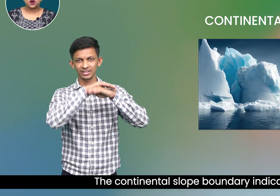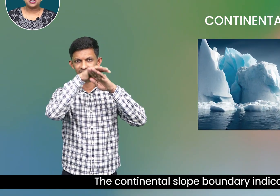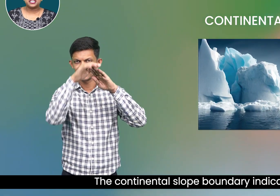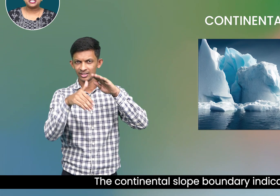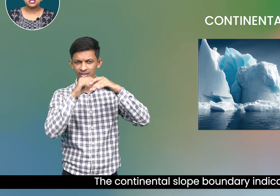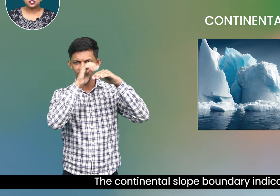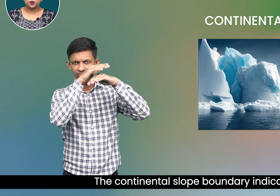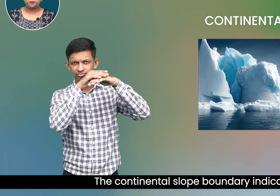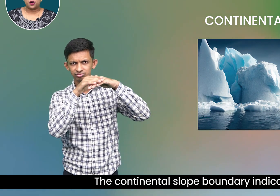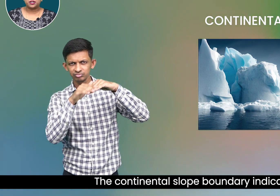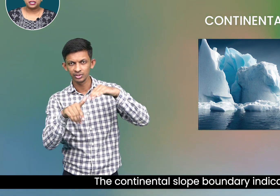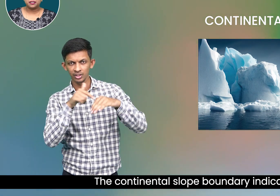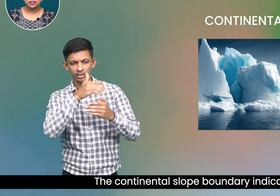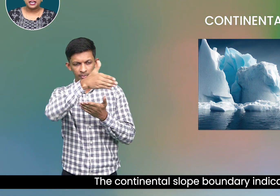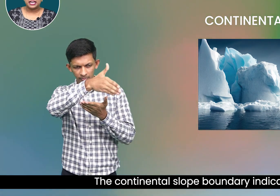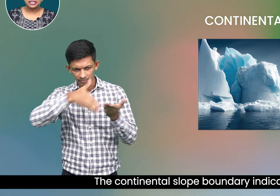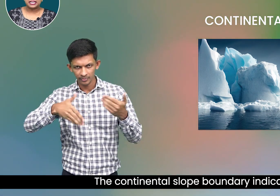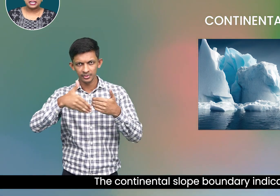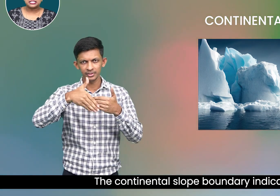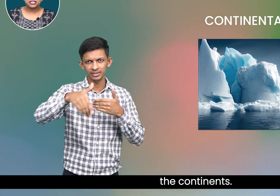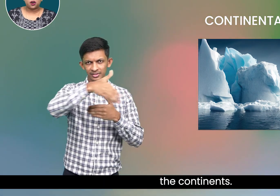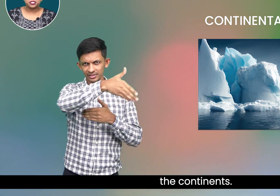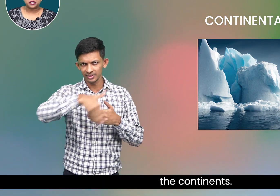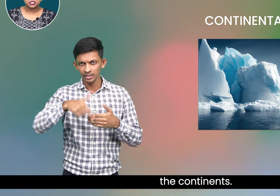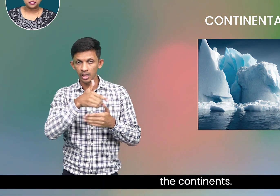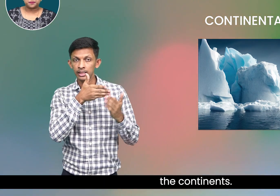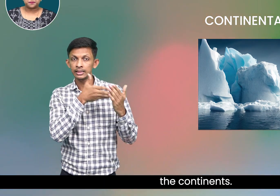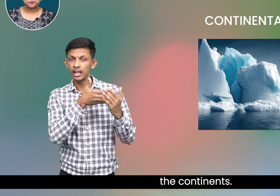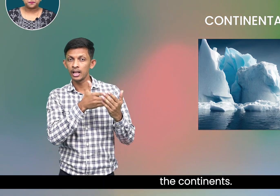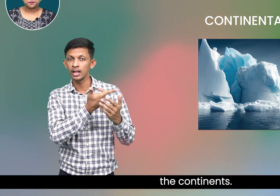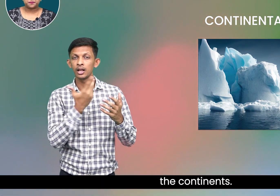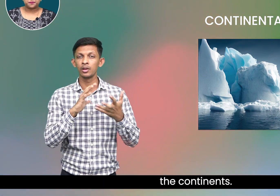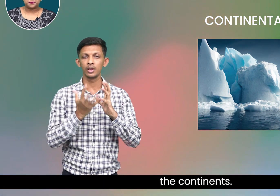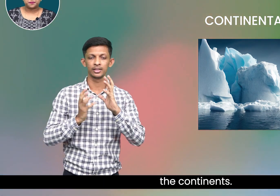The continental slope boundary indicates the continents.